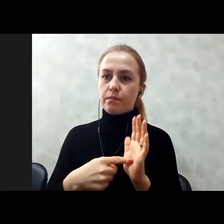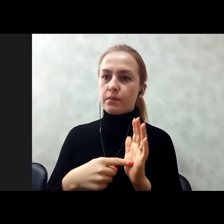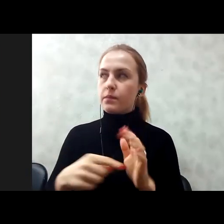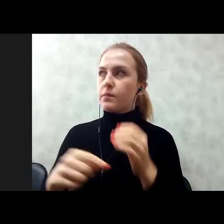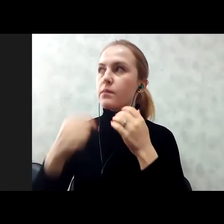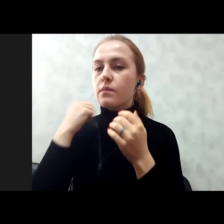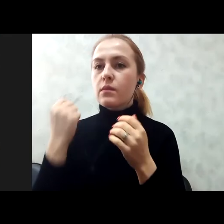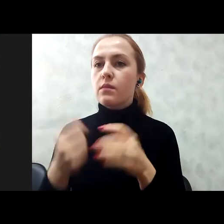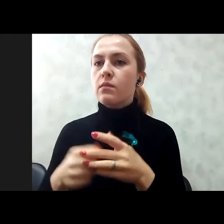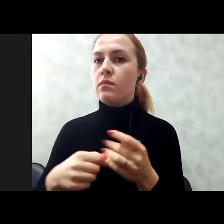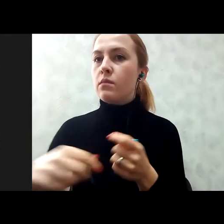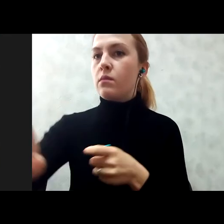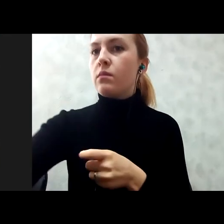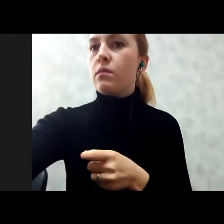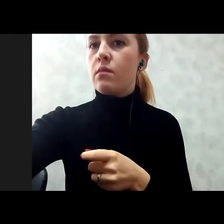issue.